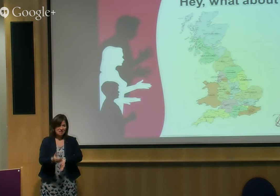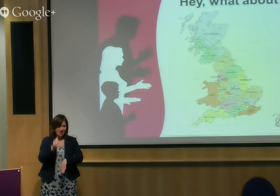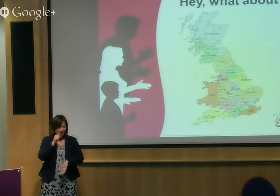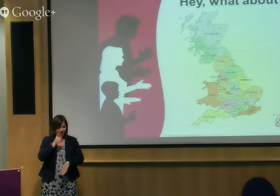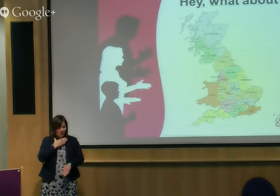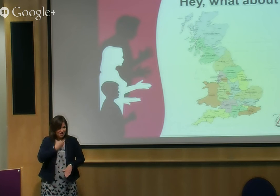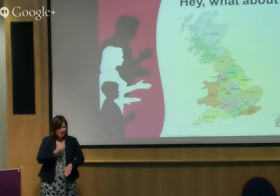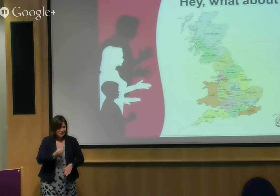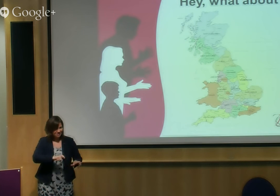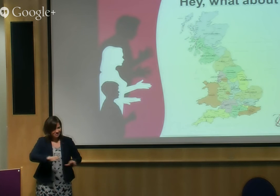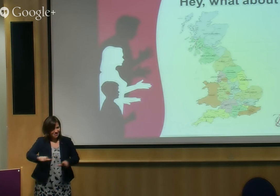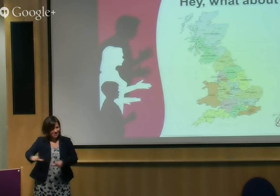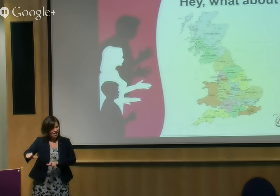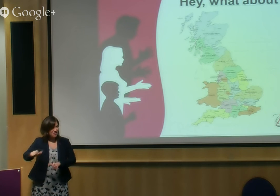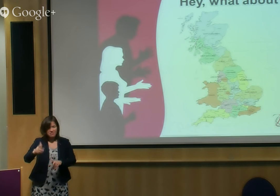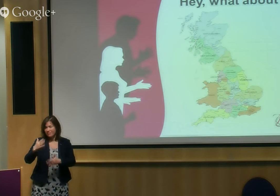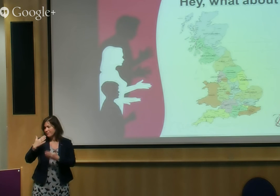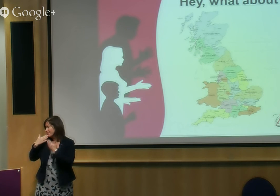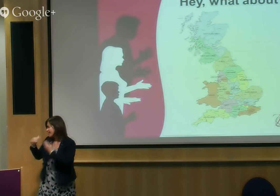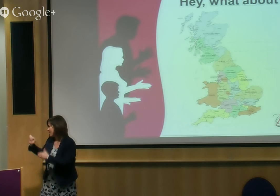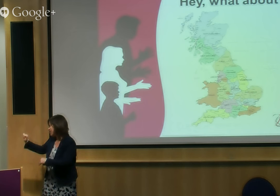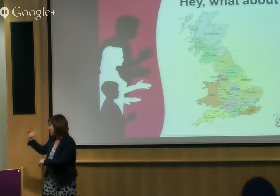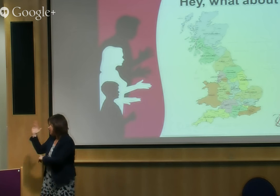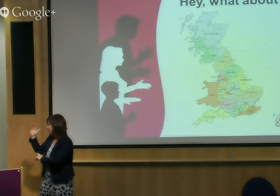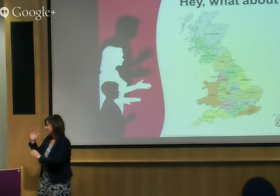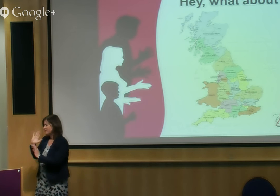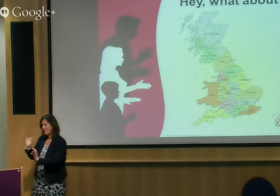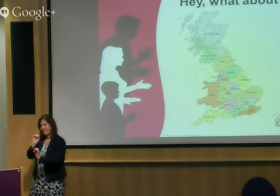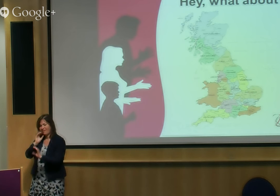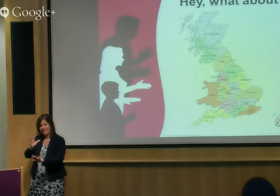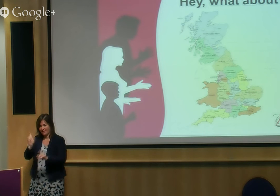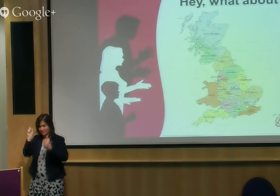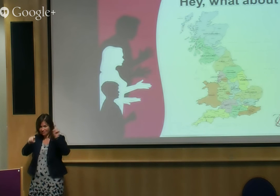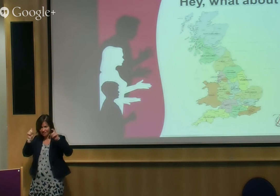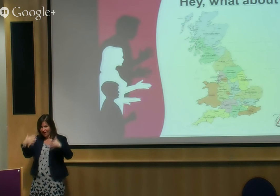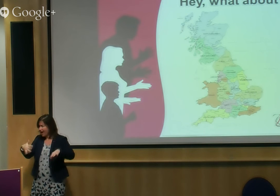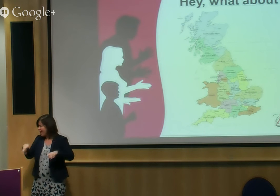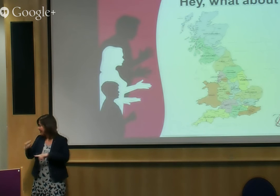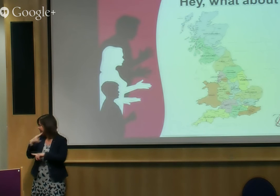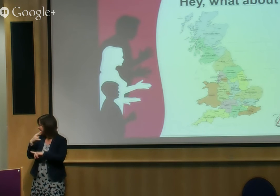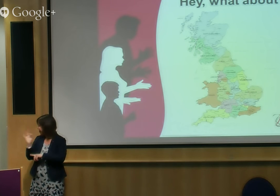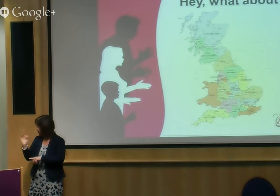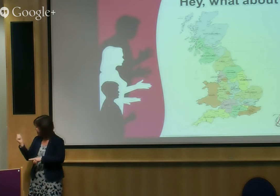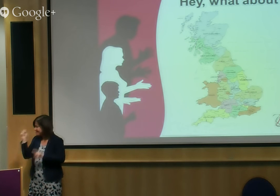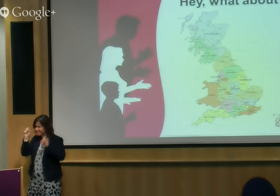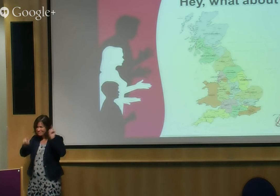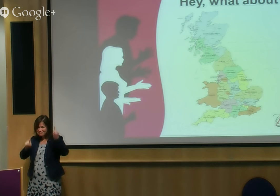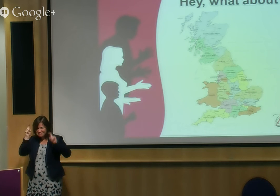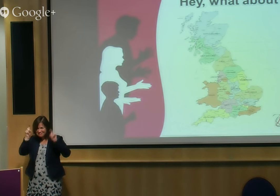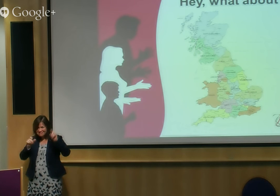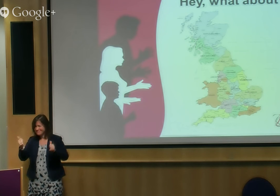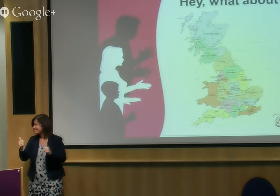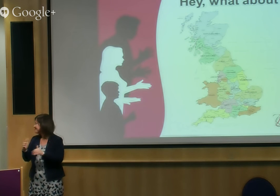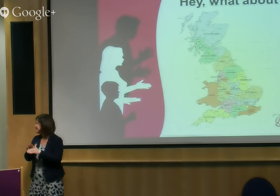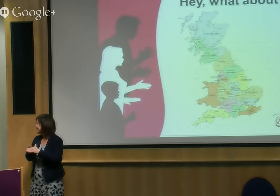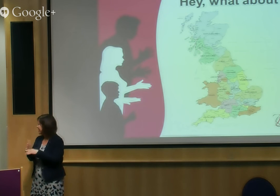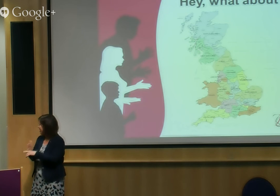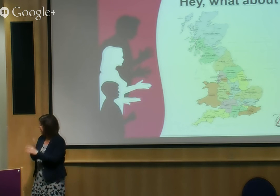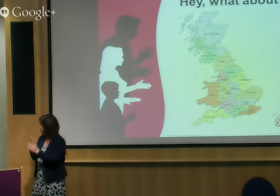Sorry, I will have to be quite strict with timekeeping because we are running over. You have created a lot of food for thought for